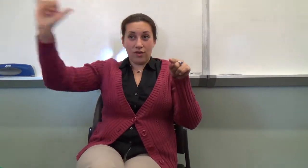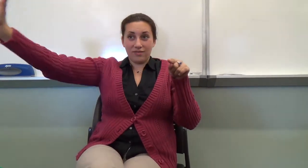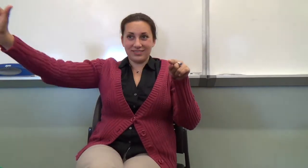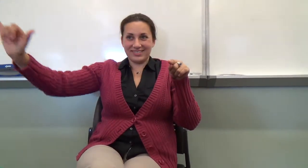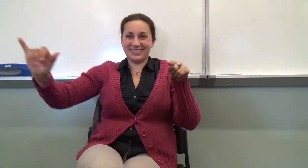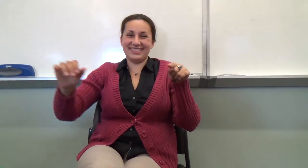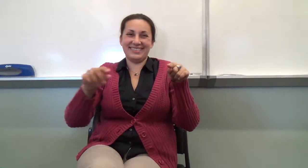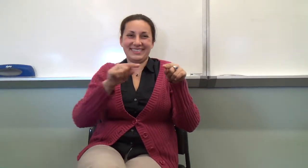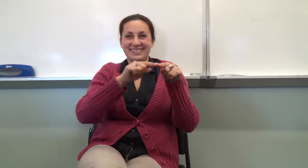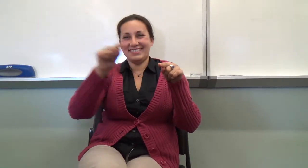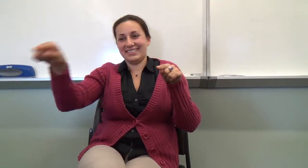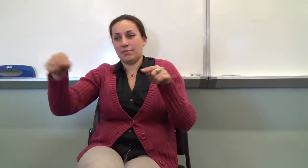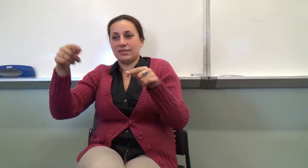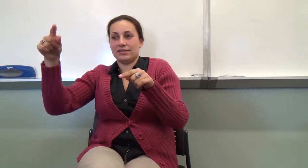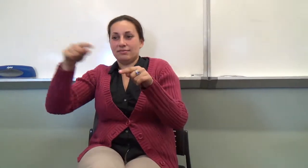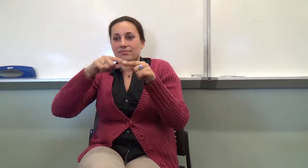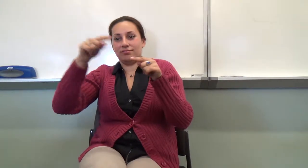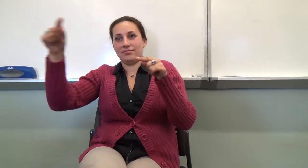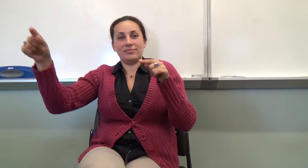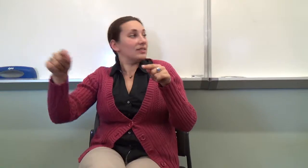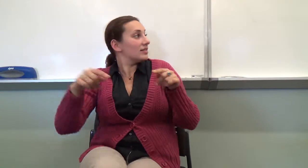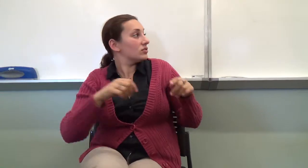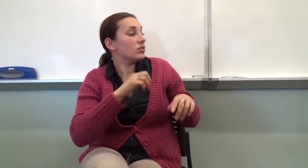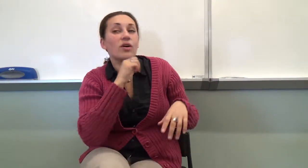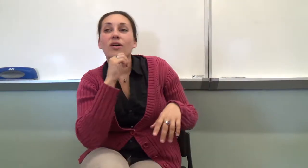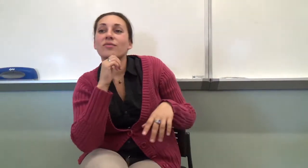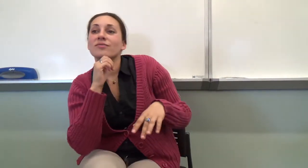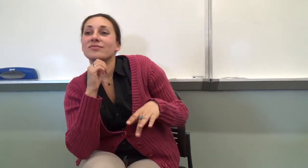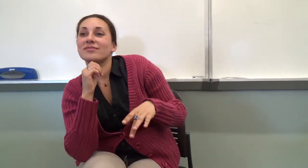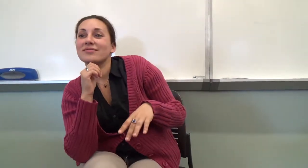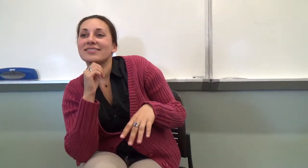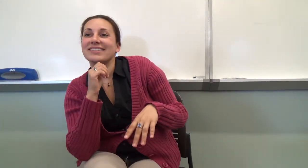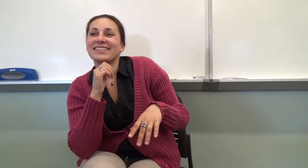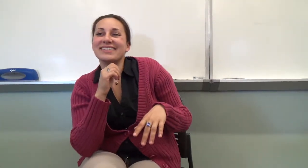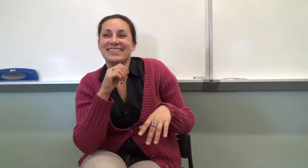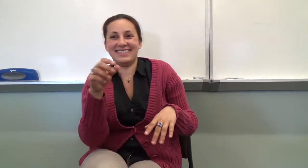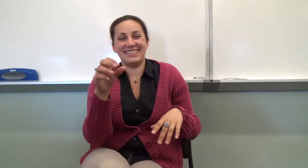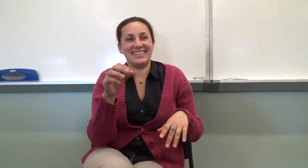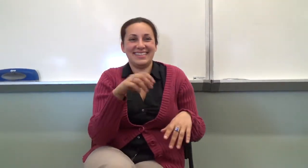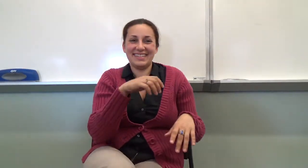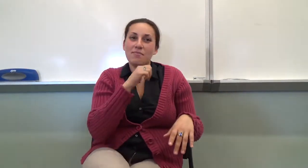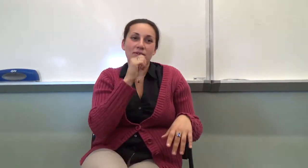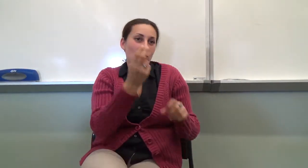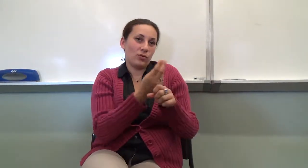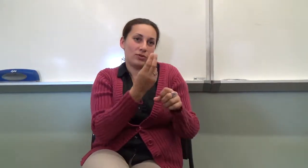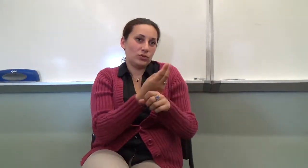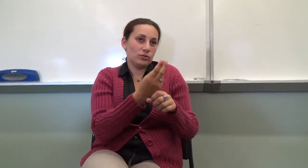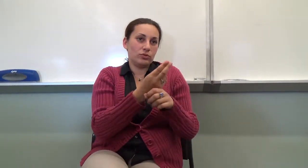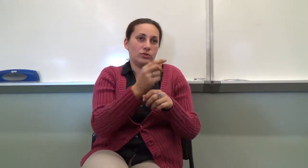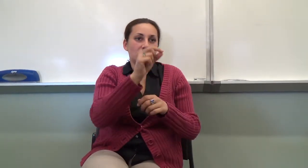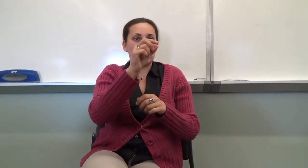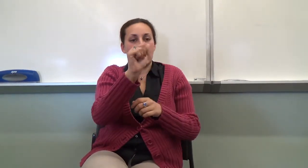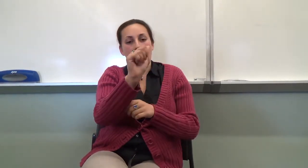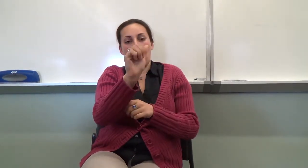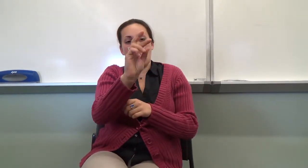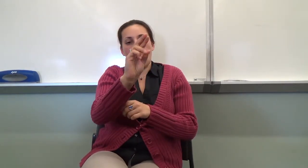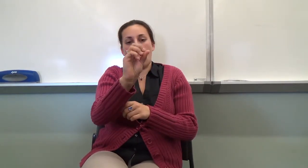at A. So you don't put an arrowhead on this part because that's the beginning of the ray, so to speak, and it's also known as the